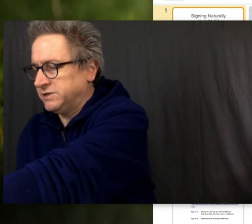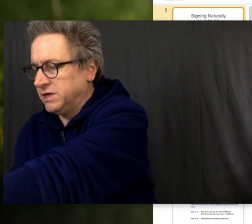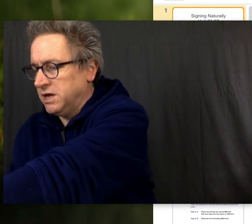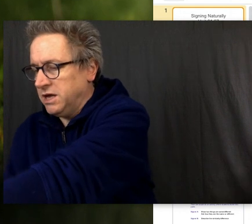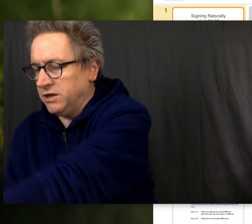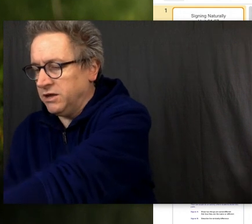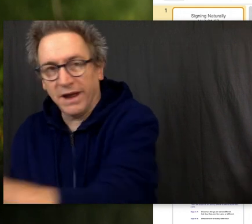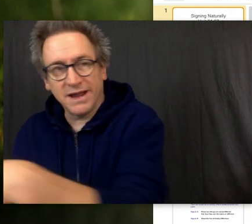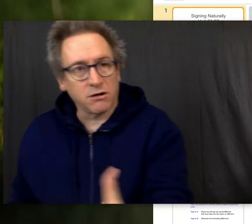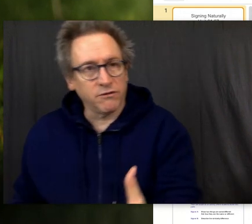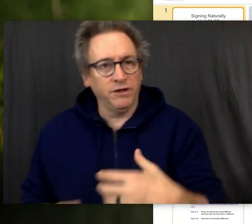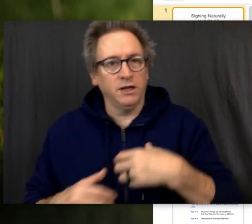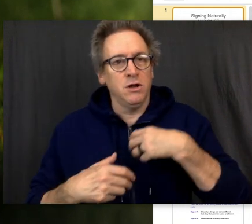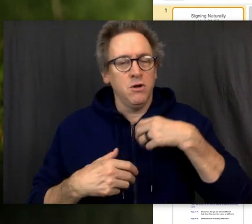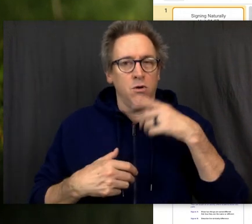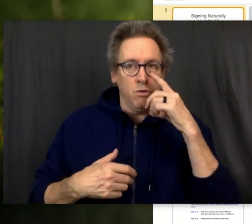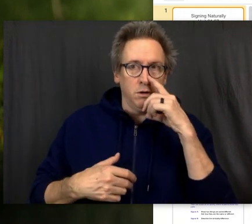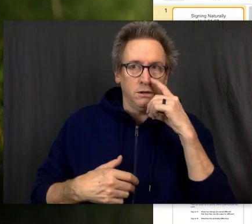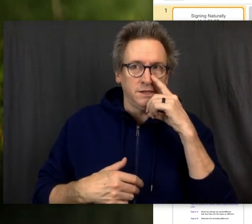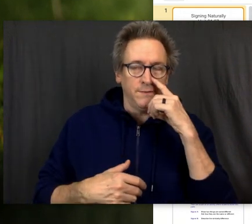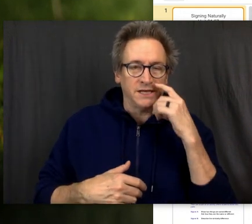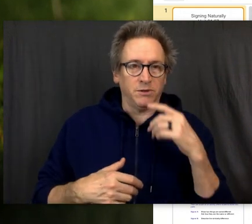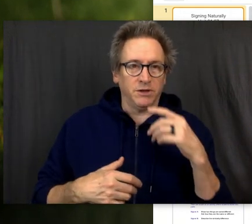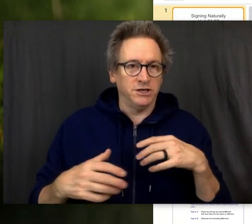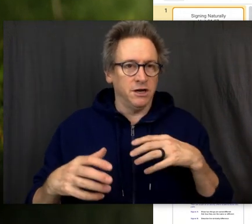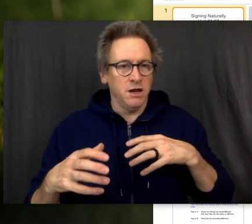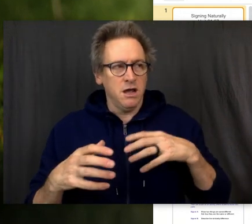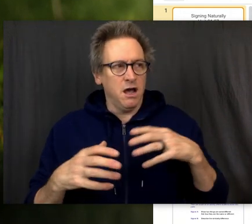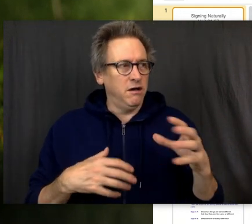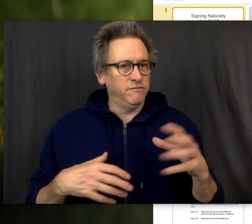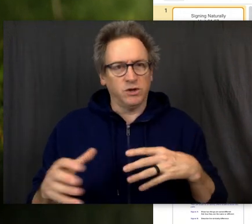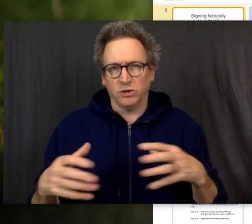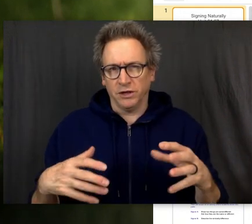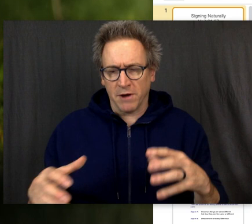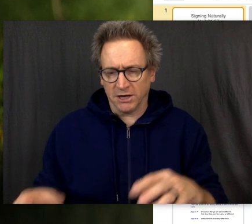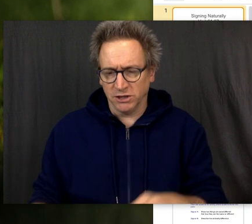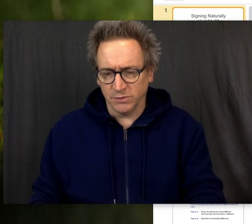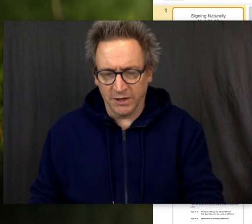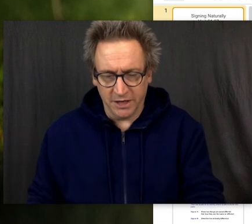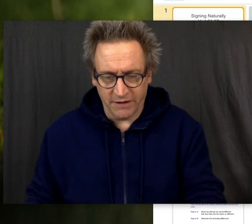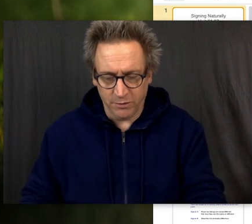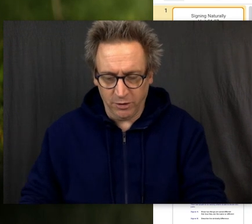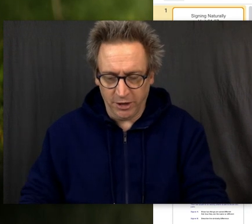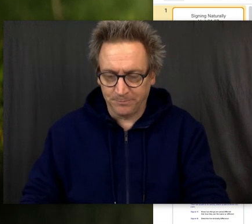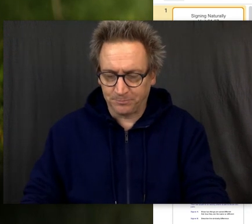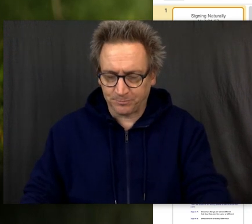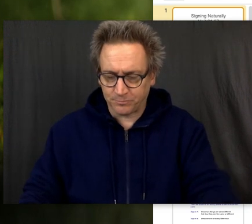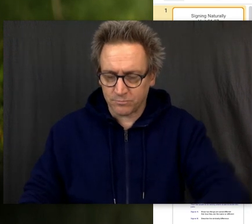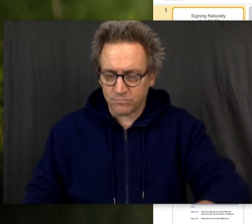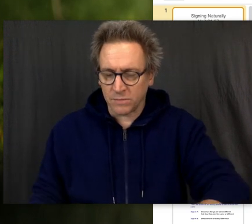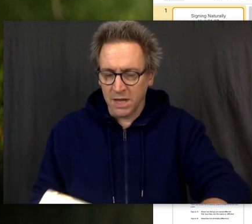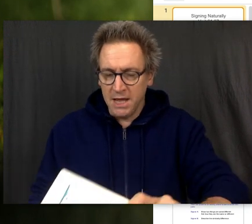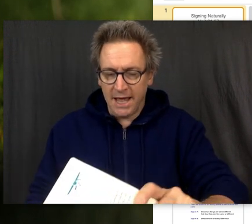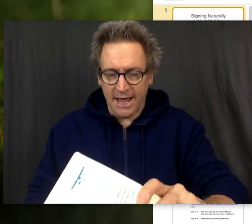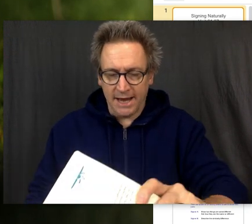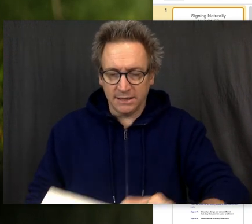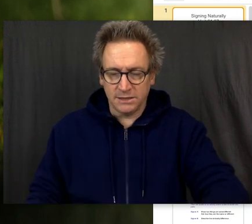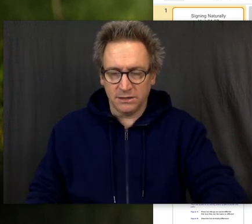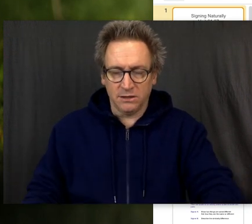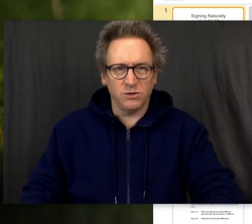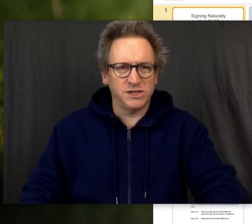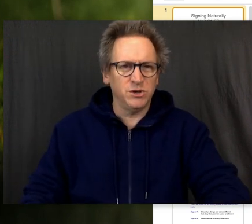topics, either a biography or some explanation of social interactions within the deaf community.